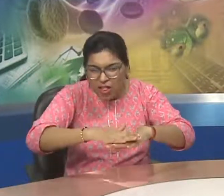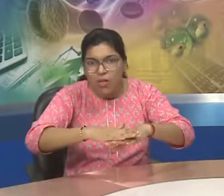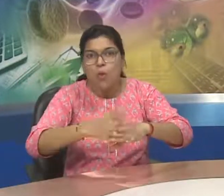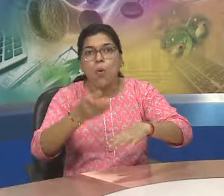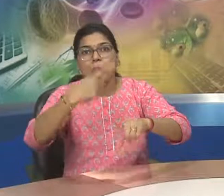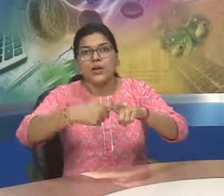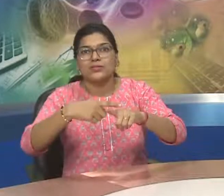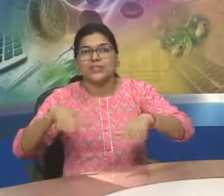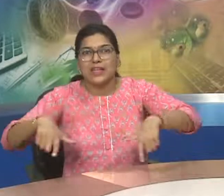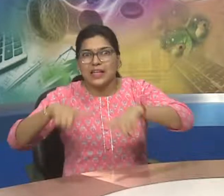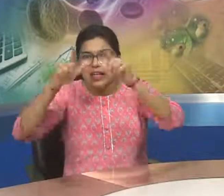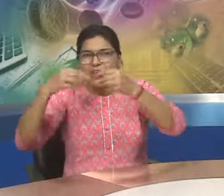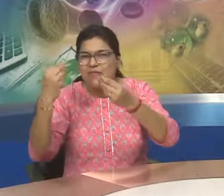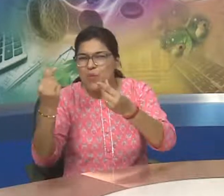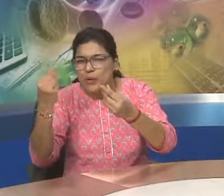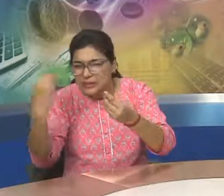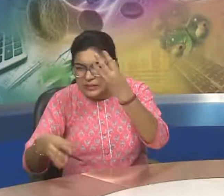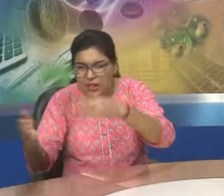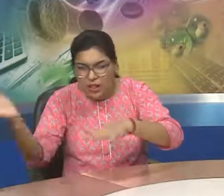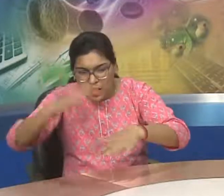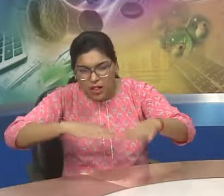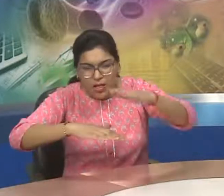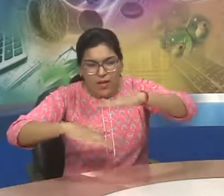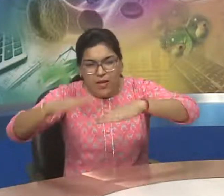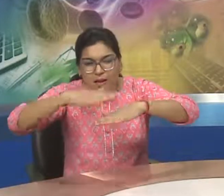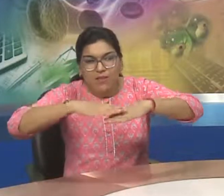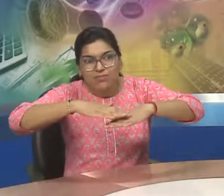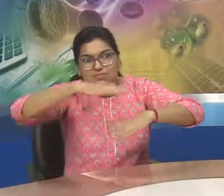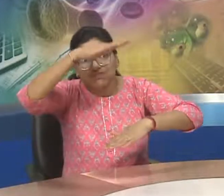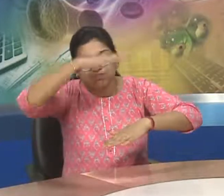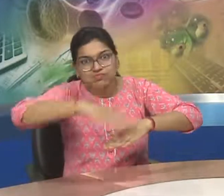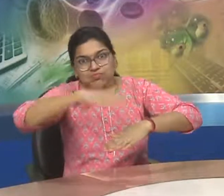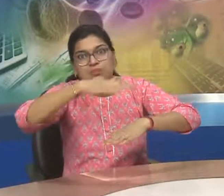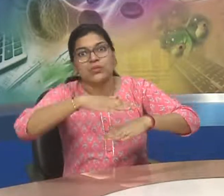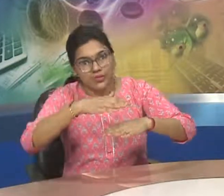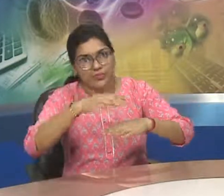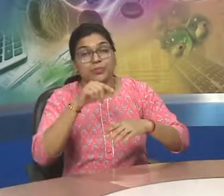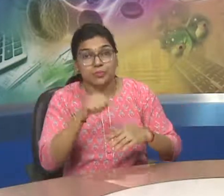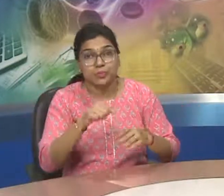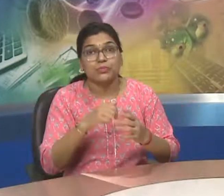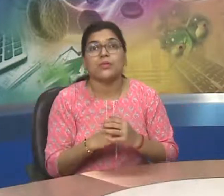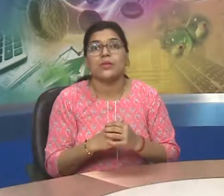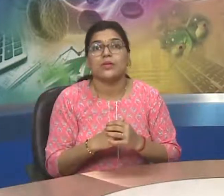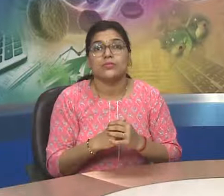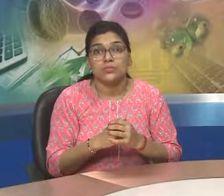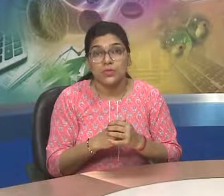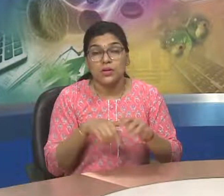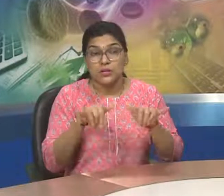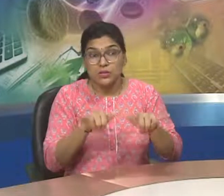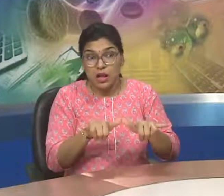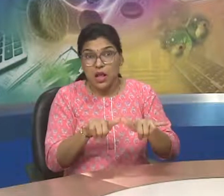by soil and a wide variety of microbes,